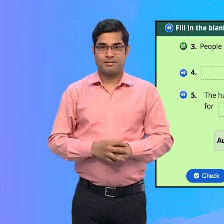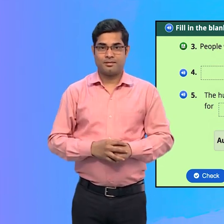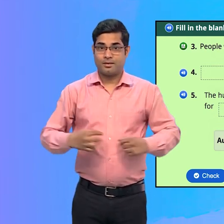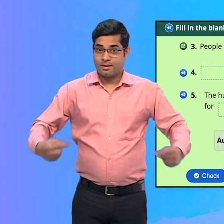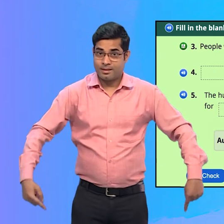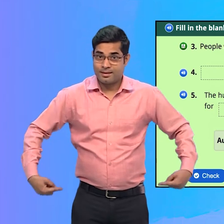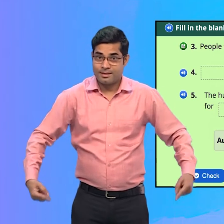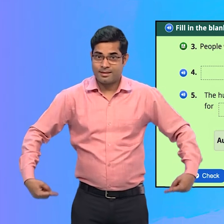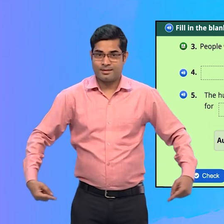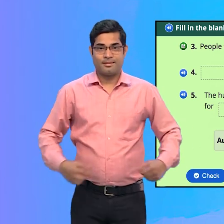audio instructions,